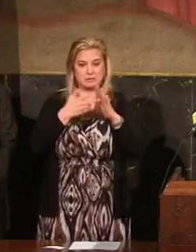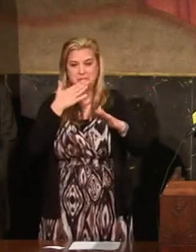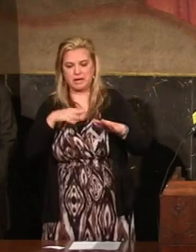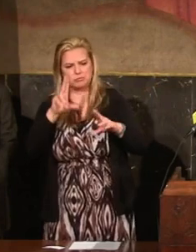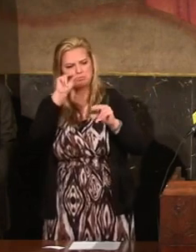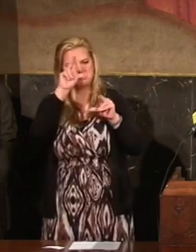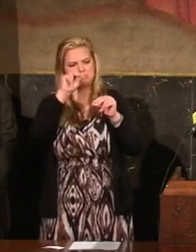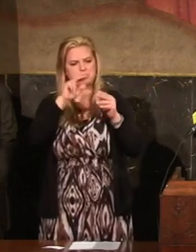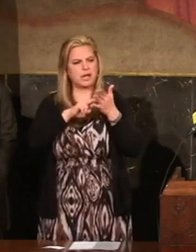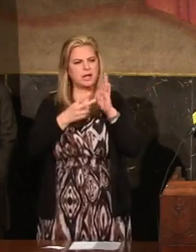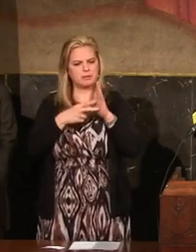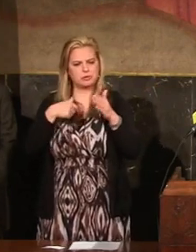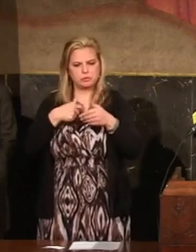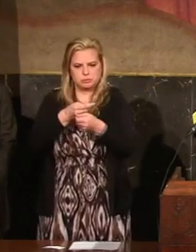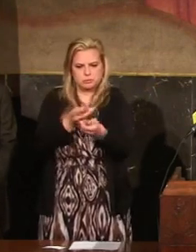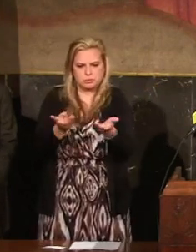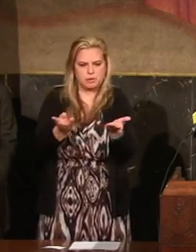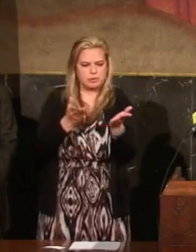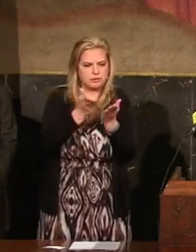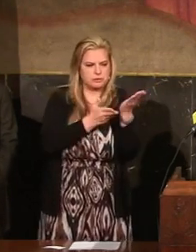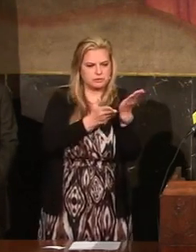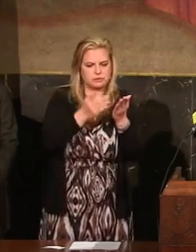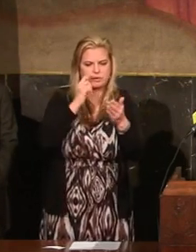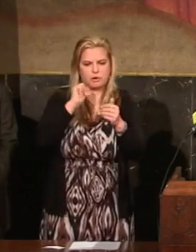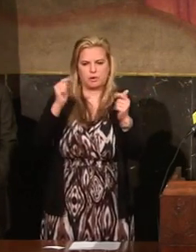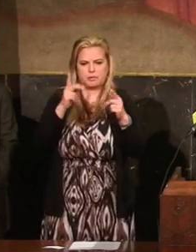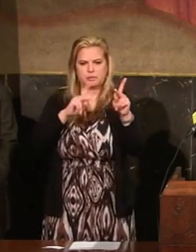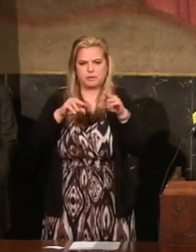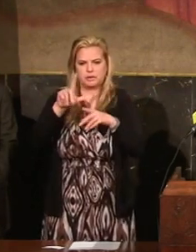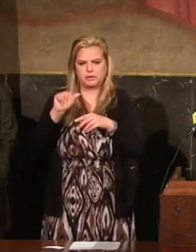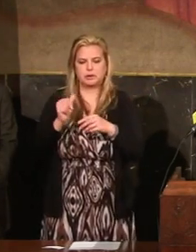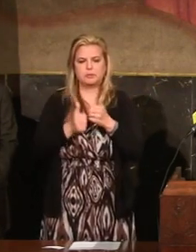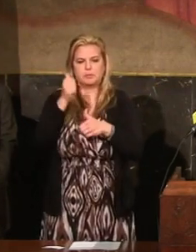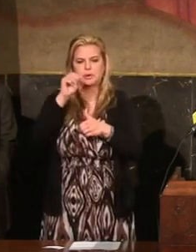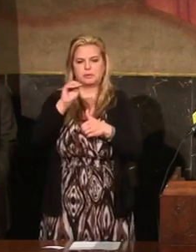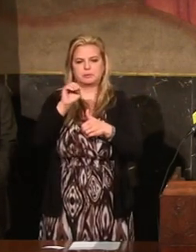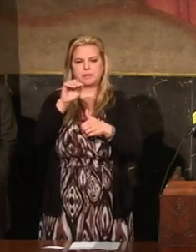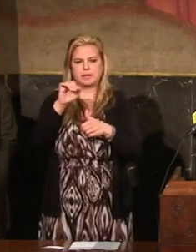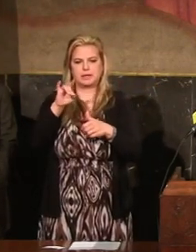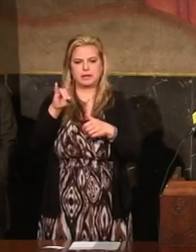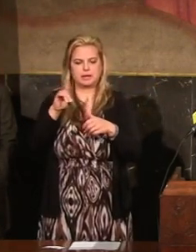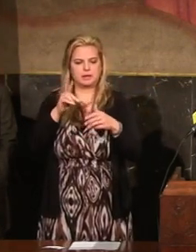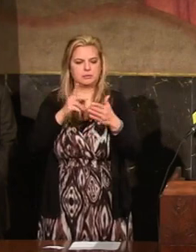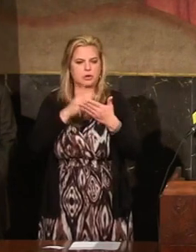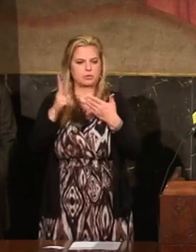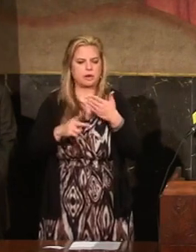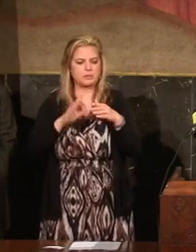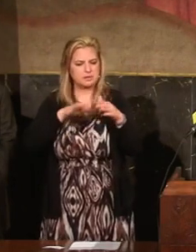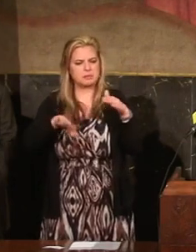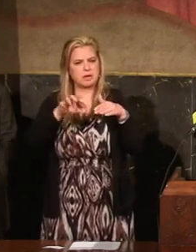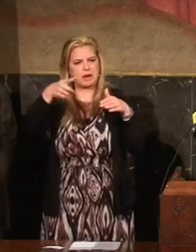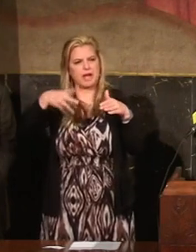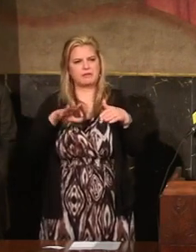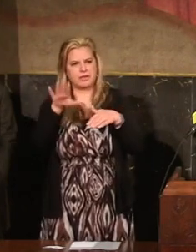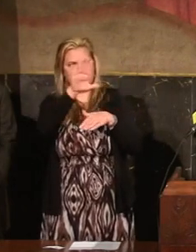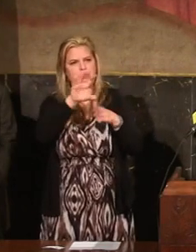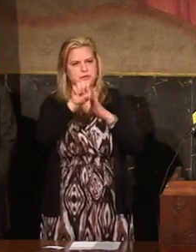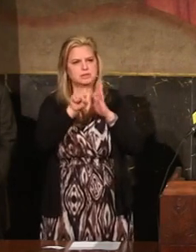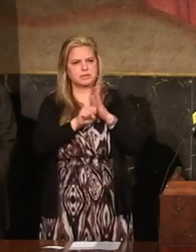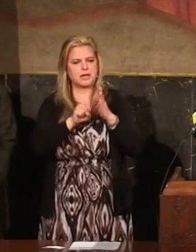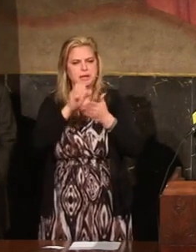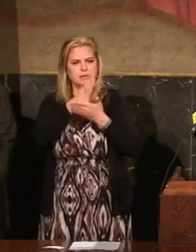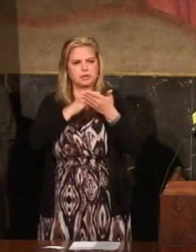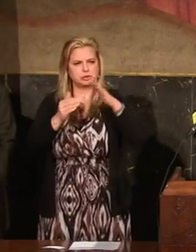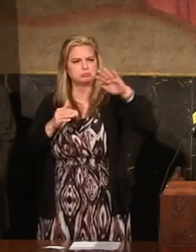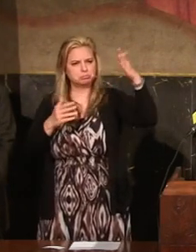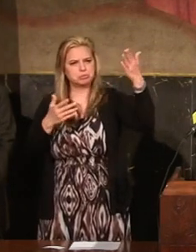for everyone in the state of Louisiana. Most Medicaid programs, most state health budgets are about half the state budget. That is true for our state.